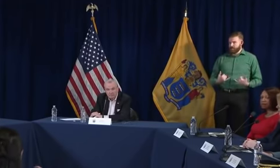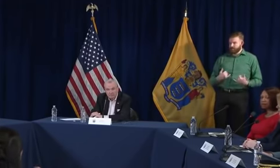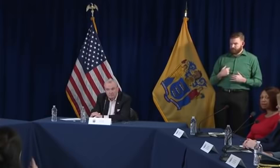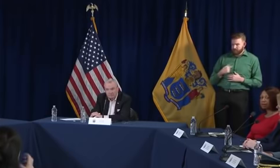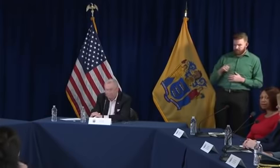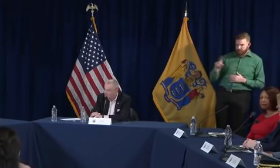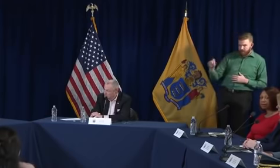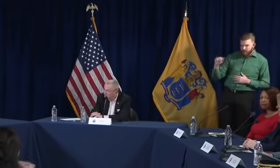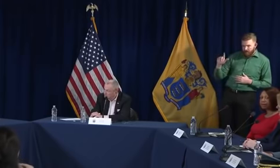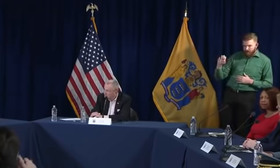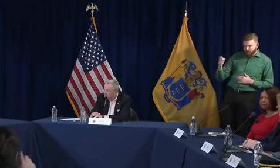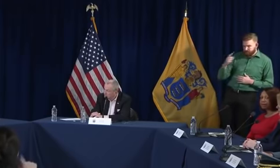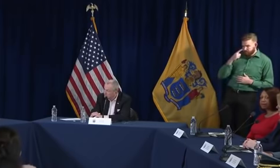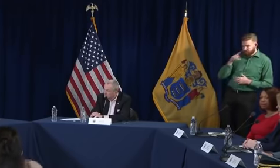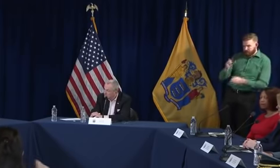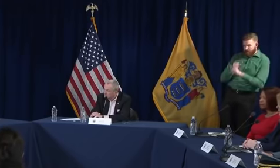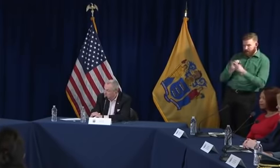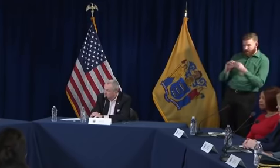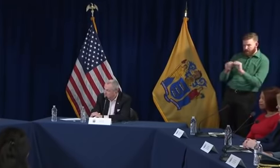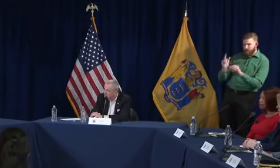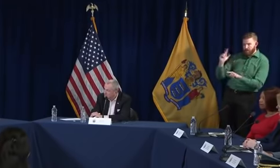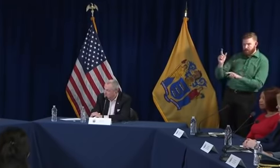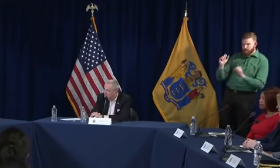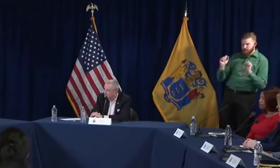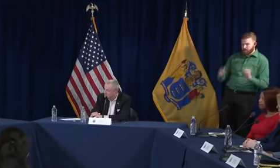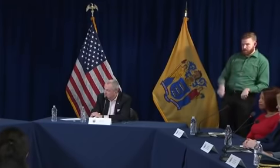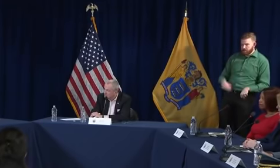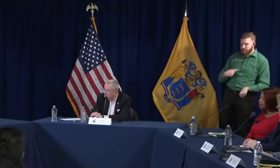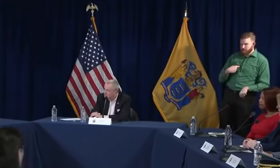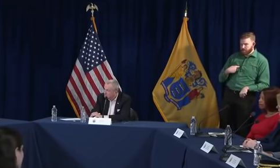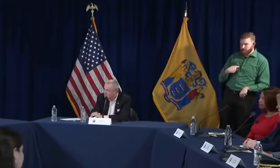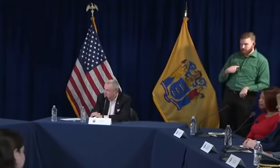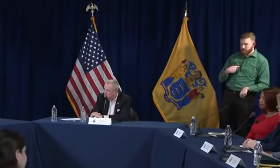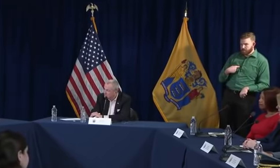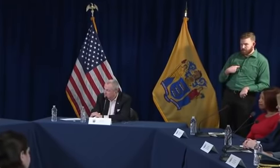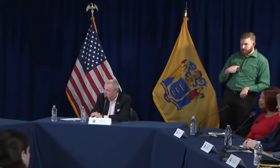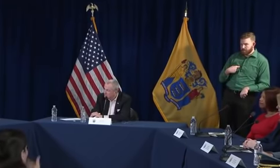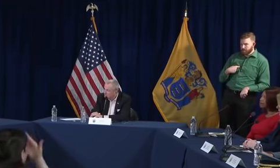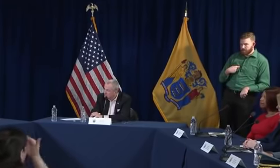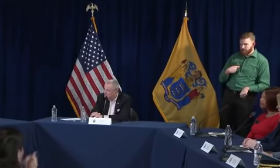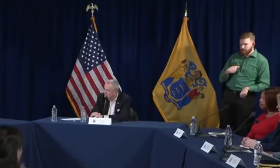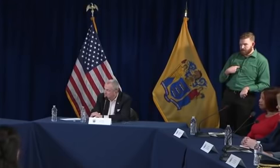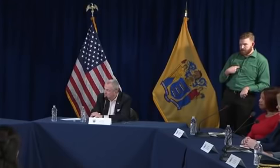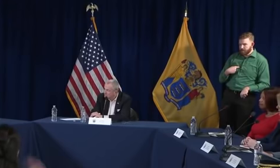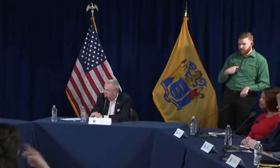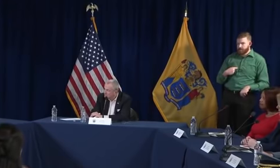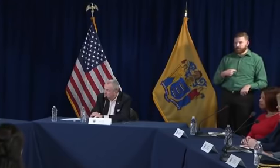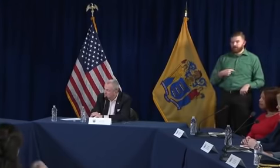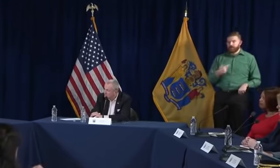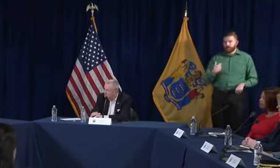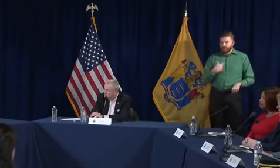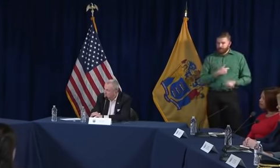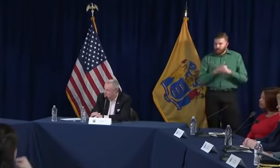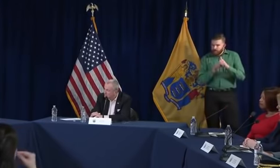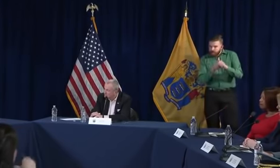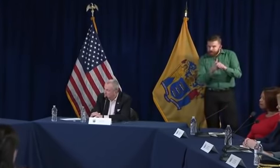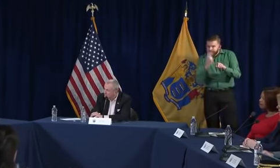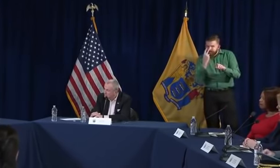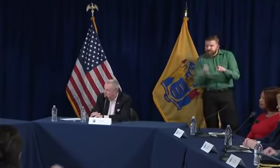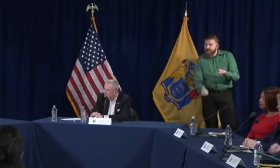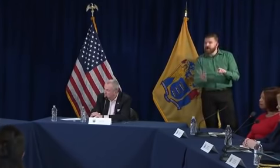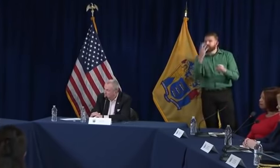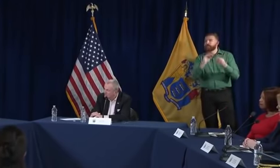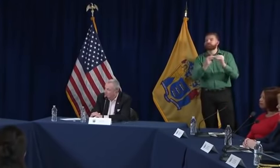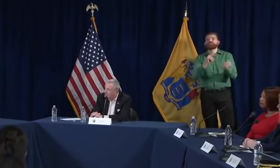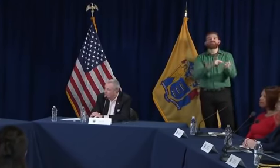you later. We track that very diligently because of the high-risk nature of those